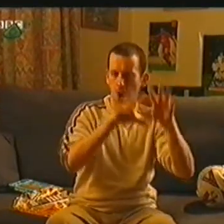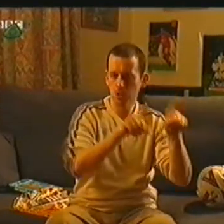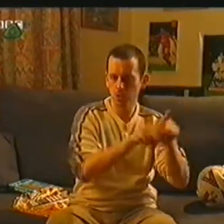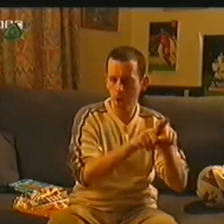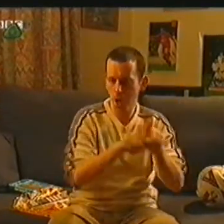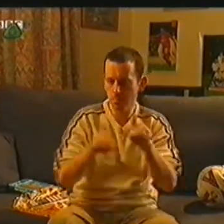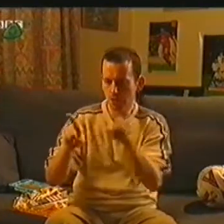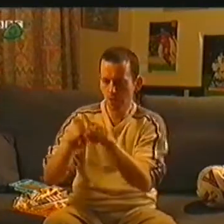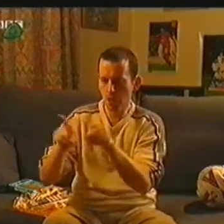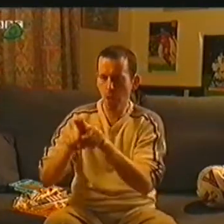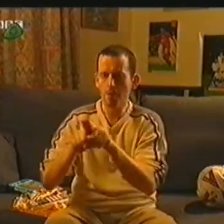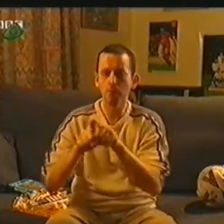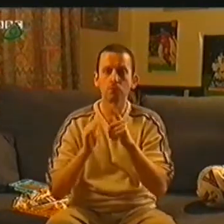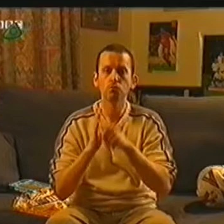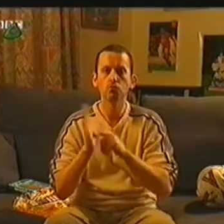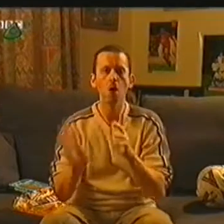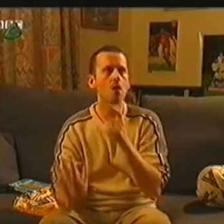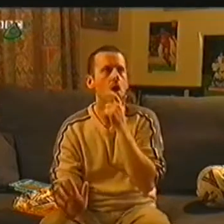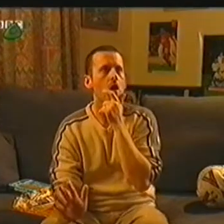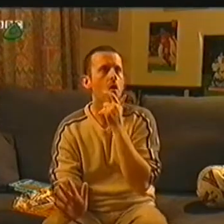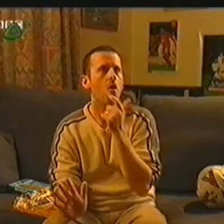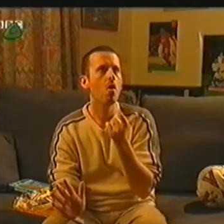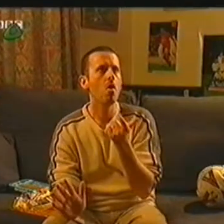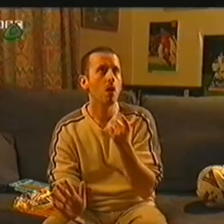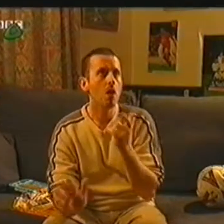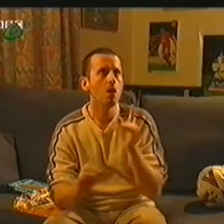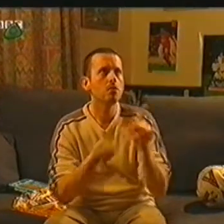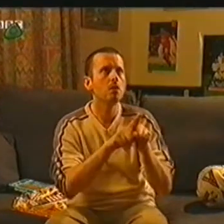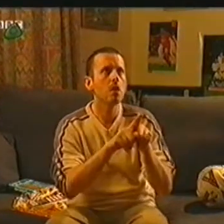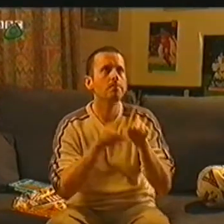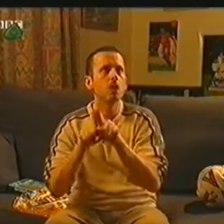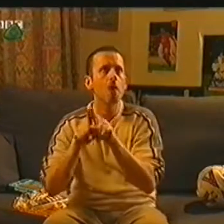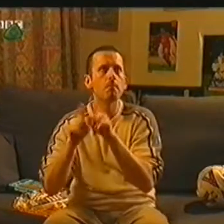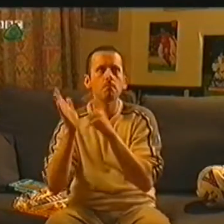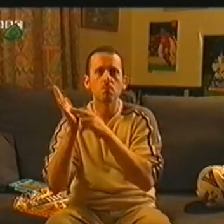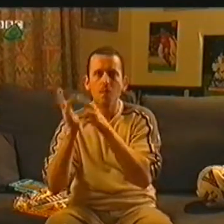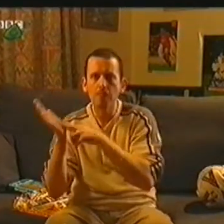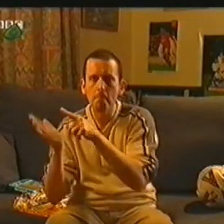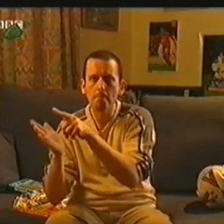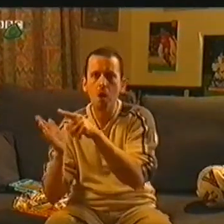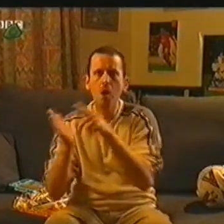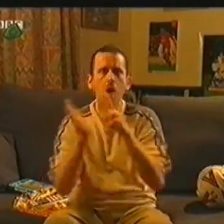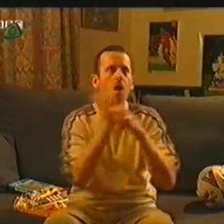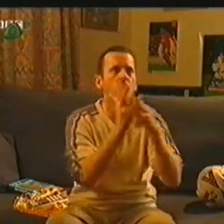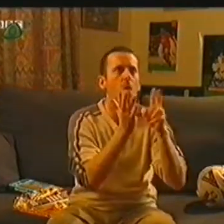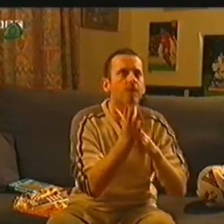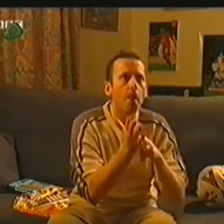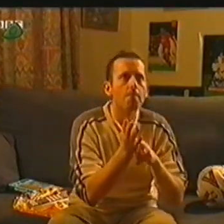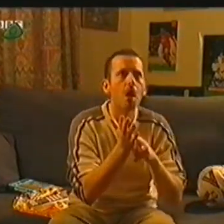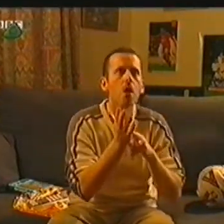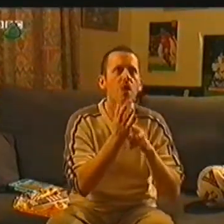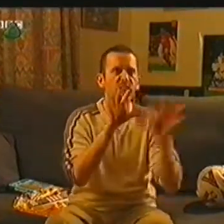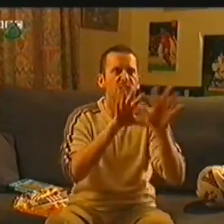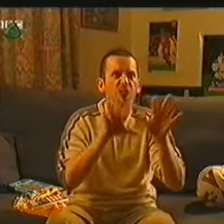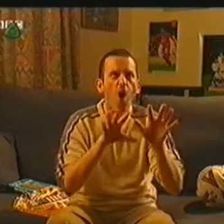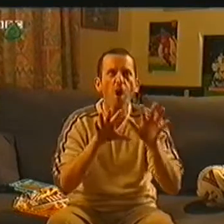too. We won the game 2-0, and your granddad scored both goals. But old Jim, he never forgot that